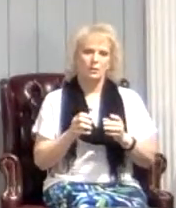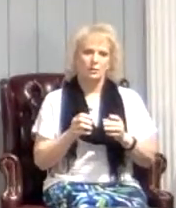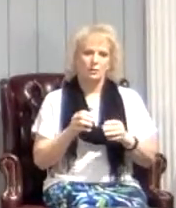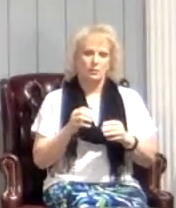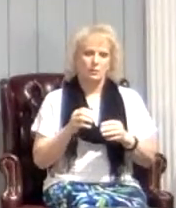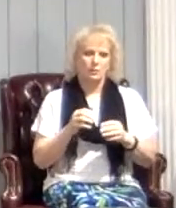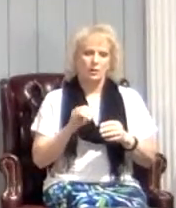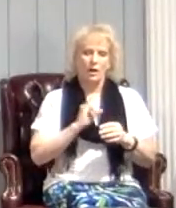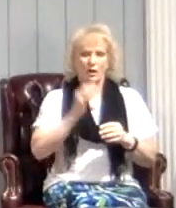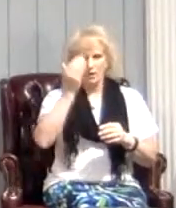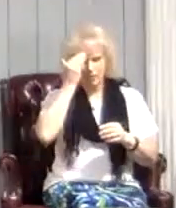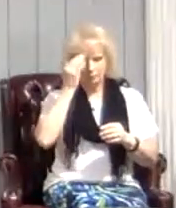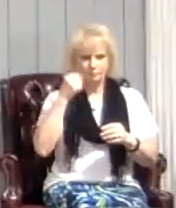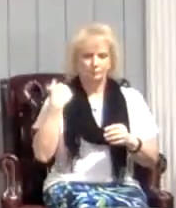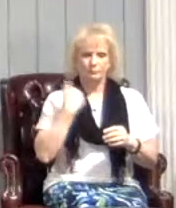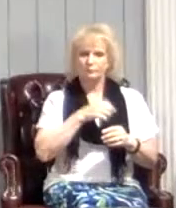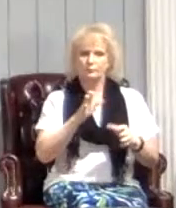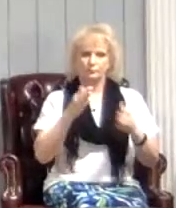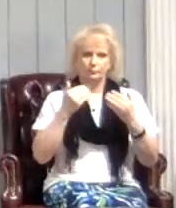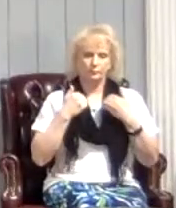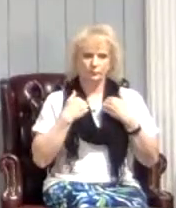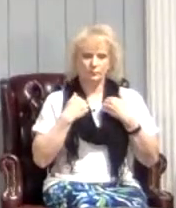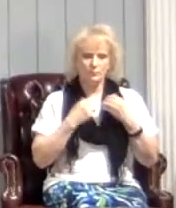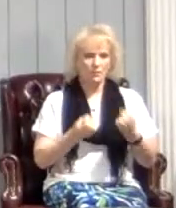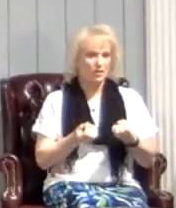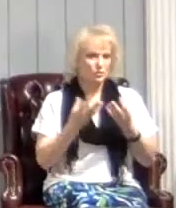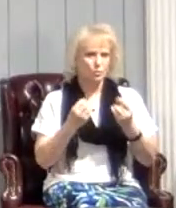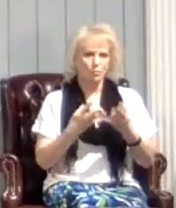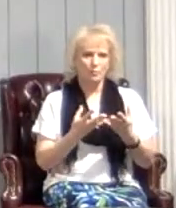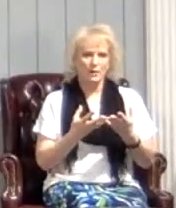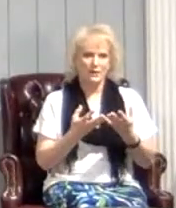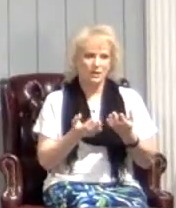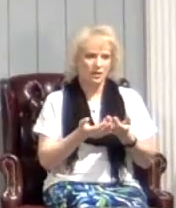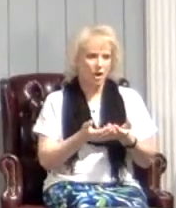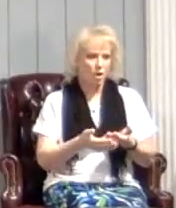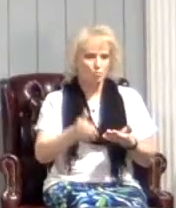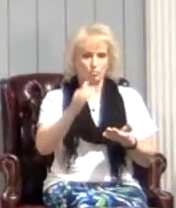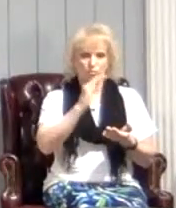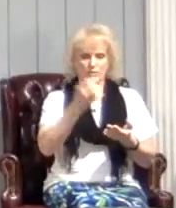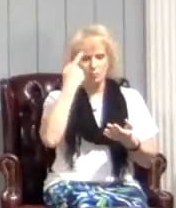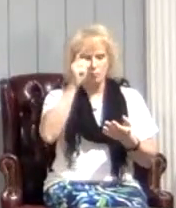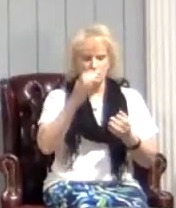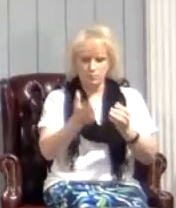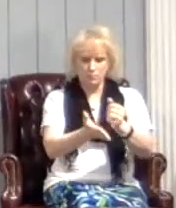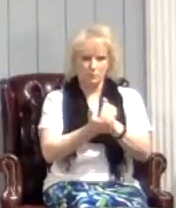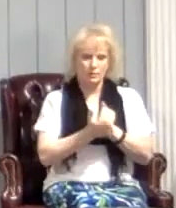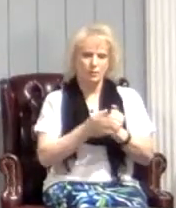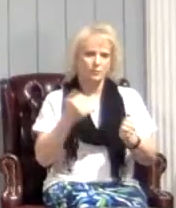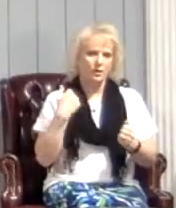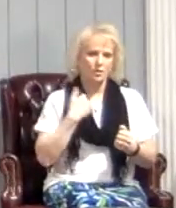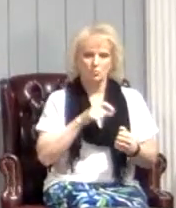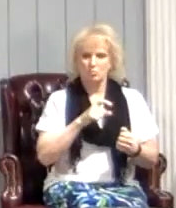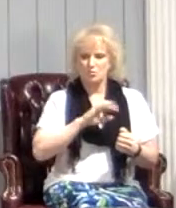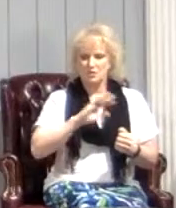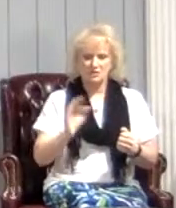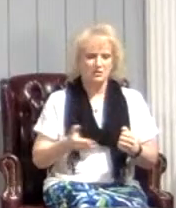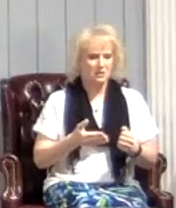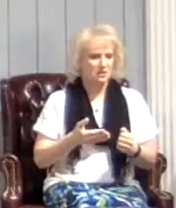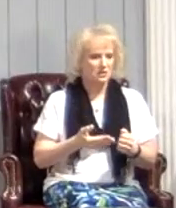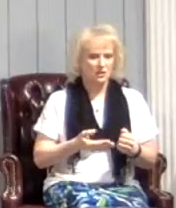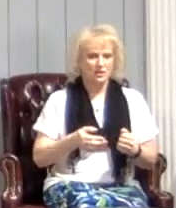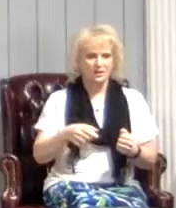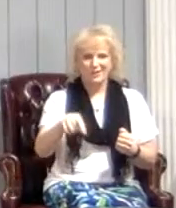know this, that we've had so many resources for help that we haven't ever really needed to rely upon the